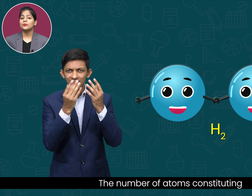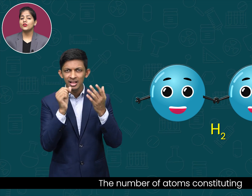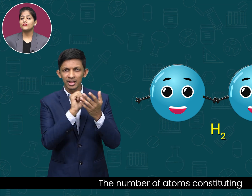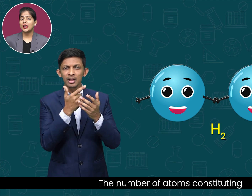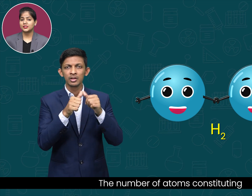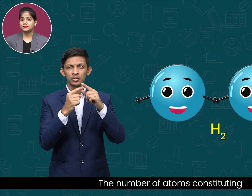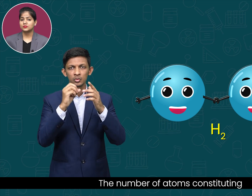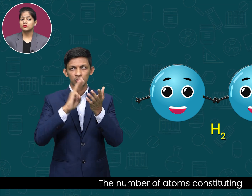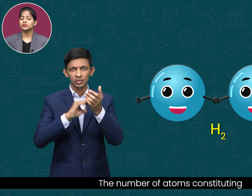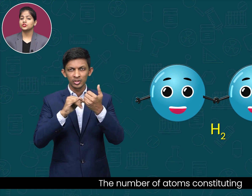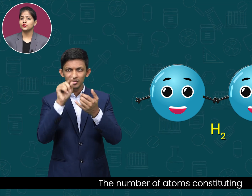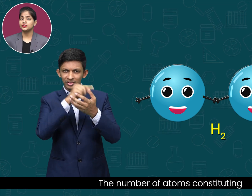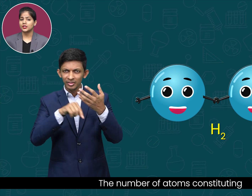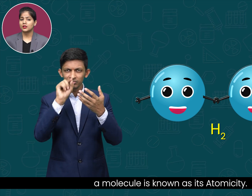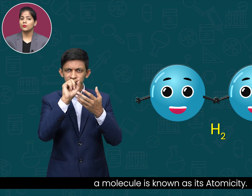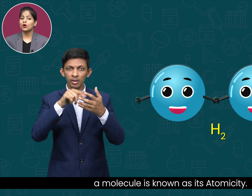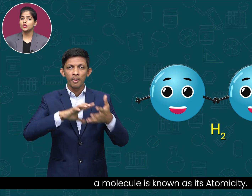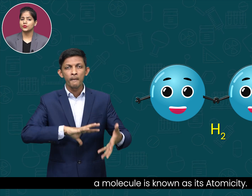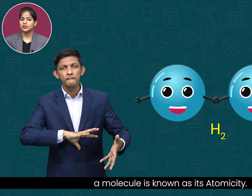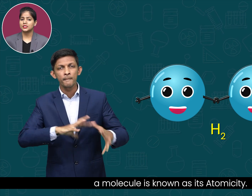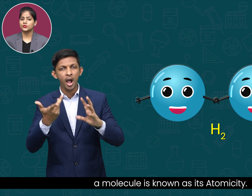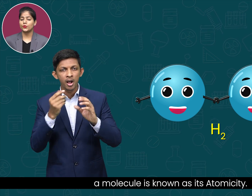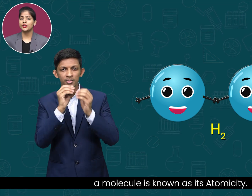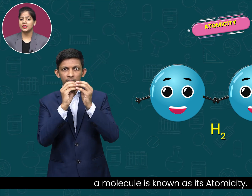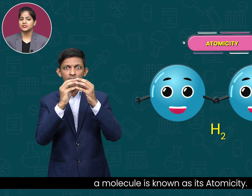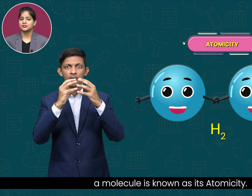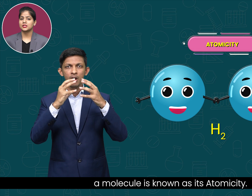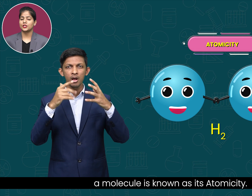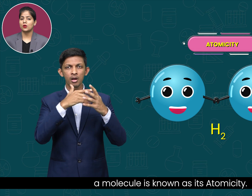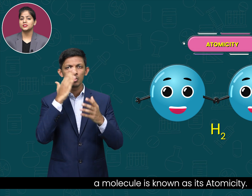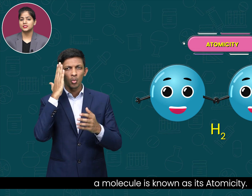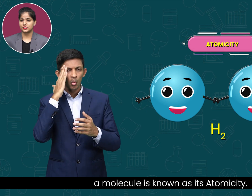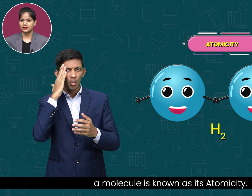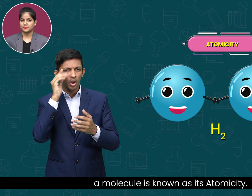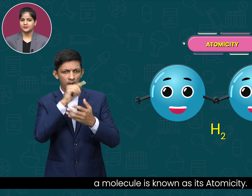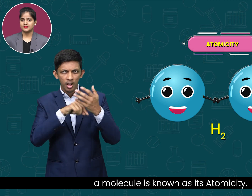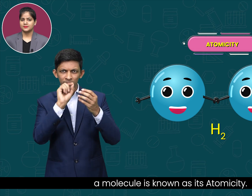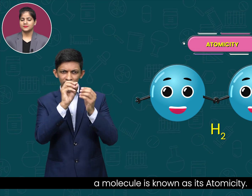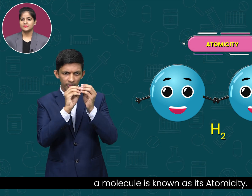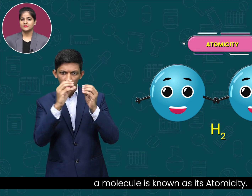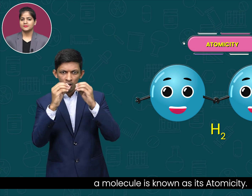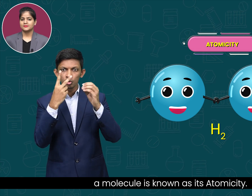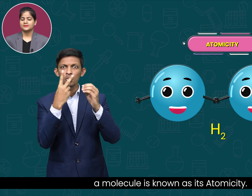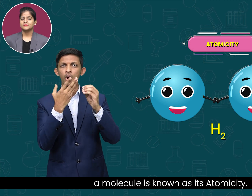The number of atoms constituting a molecule is known as its atomicity.